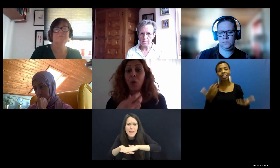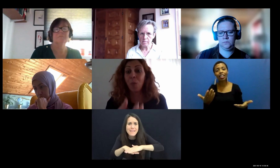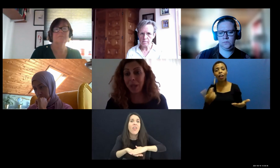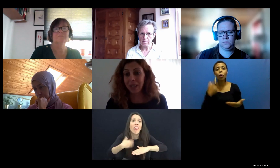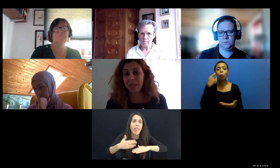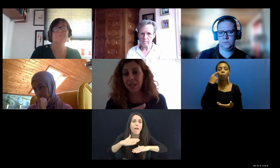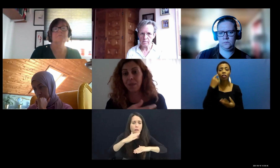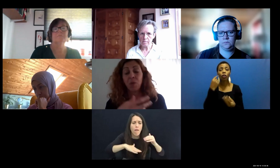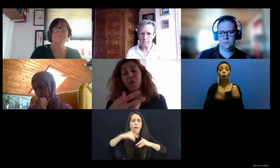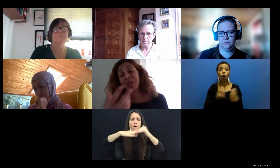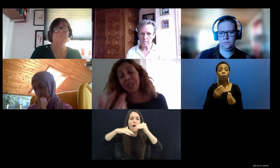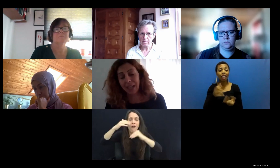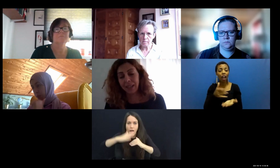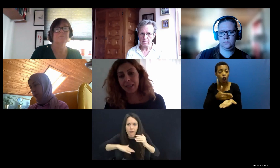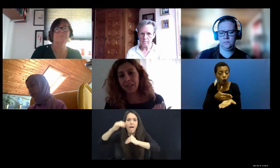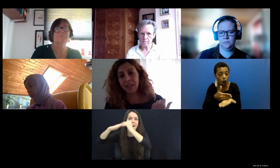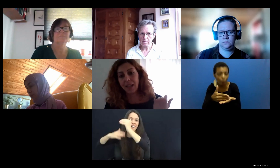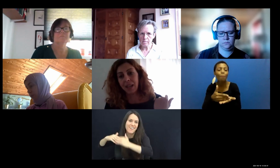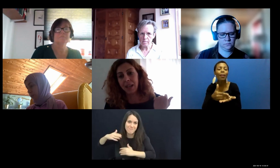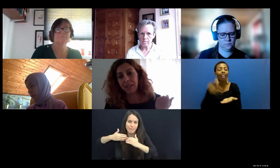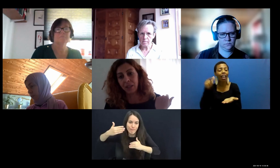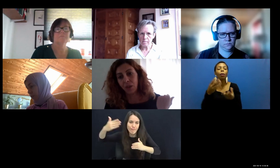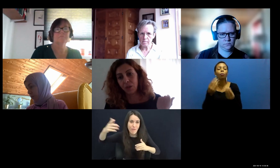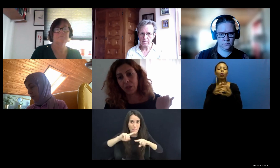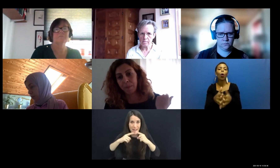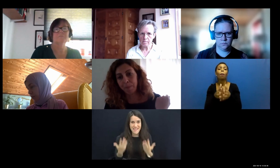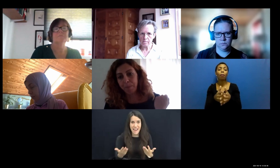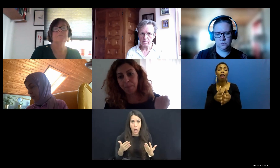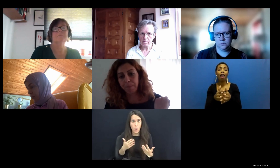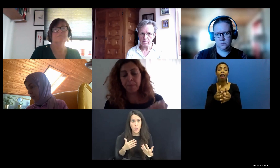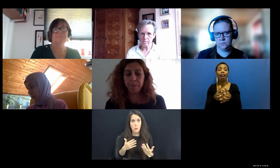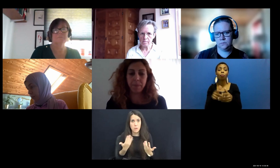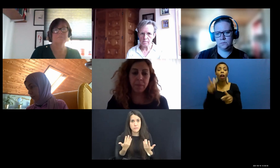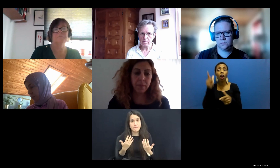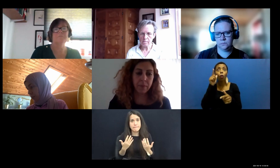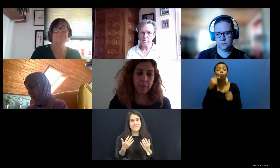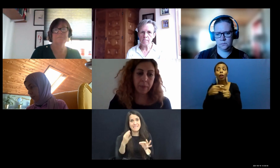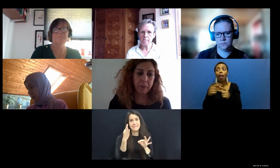more complex, more sophisticated technology.